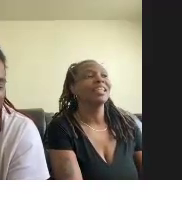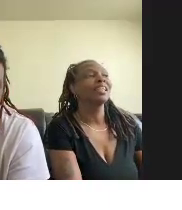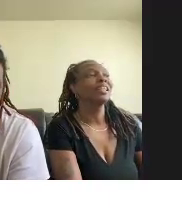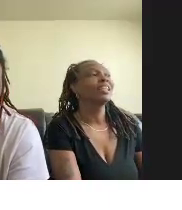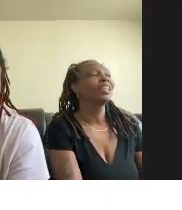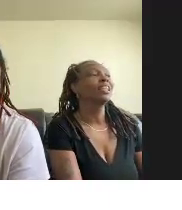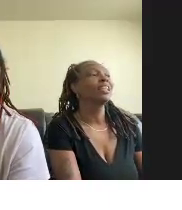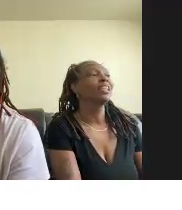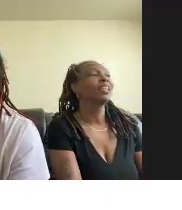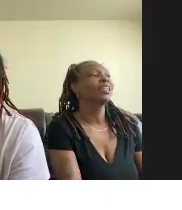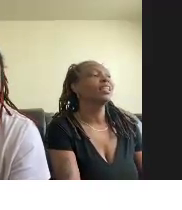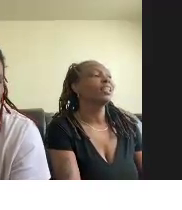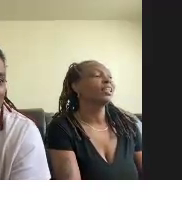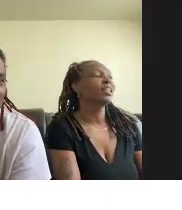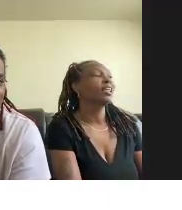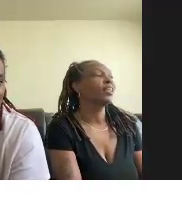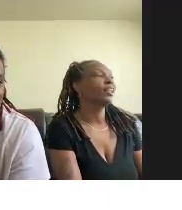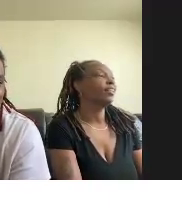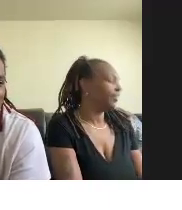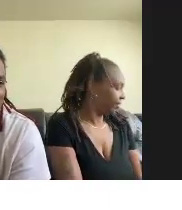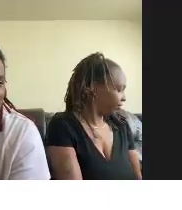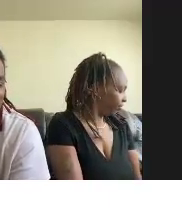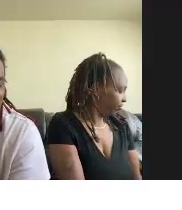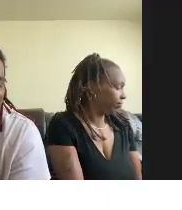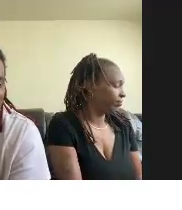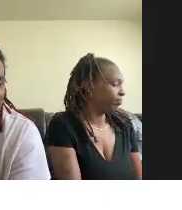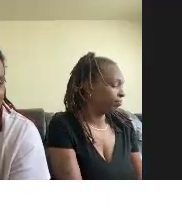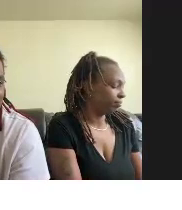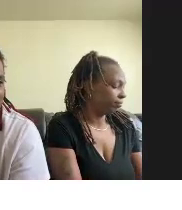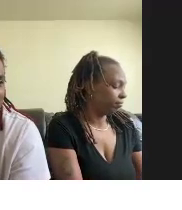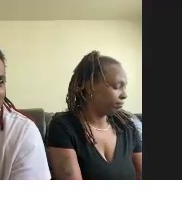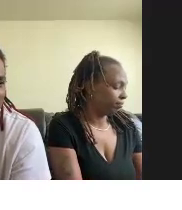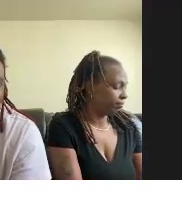son, his name is Cabrian Hayes. He's 10,